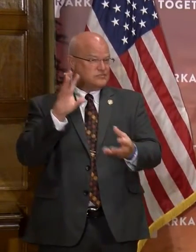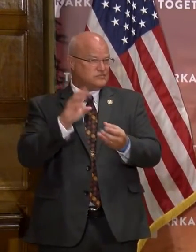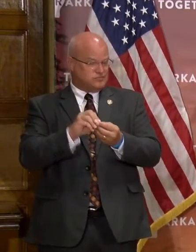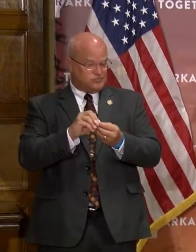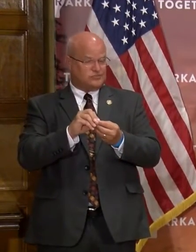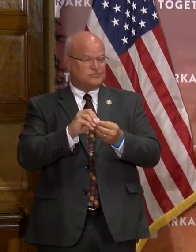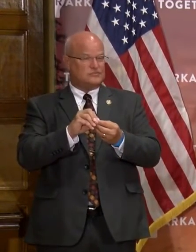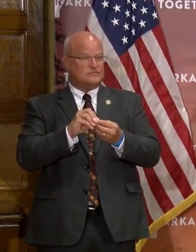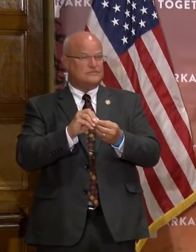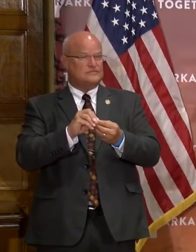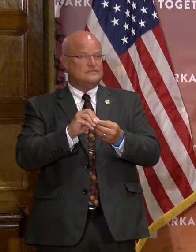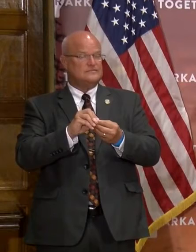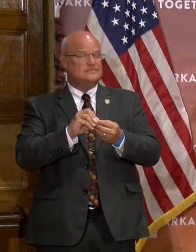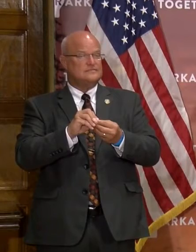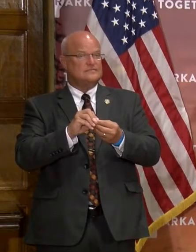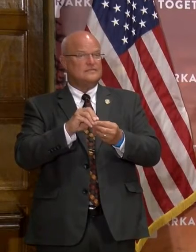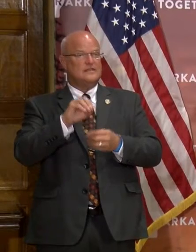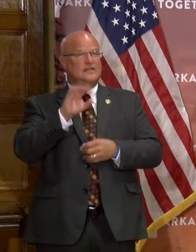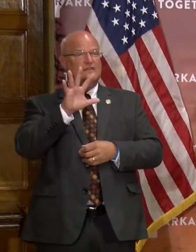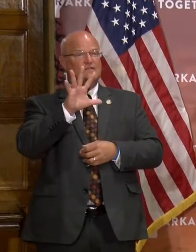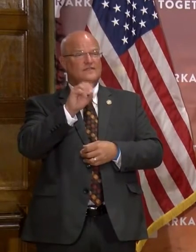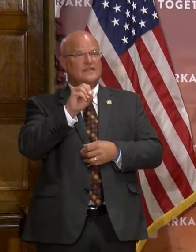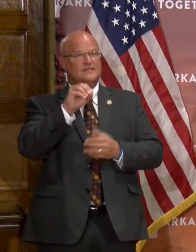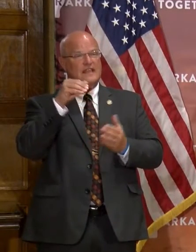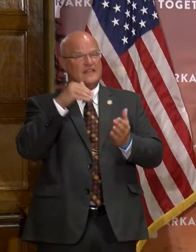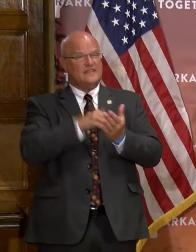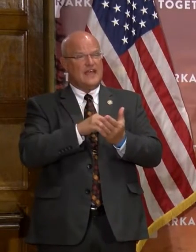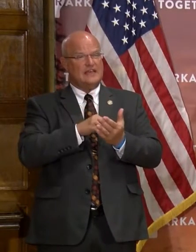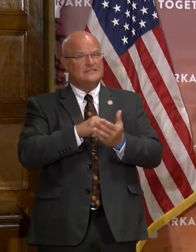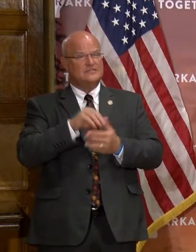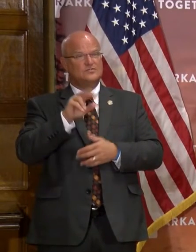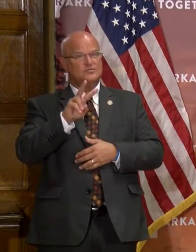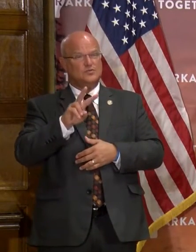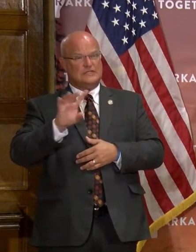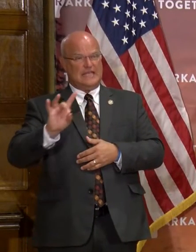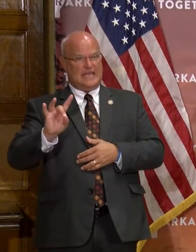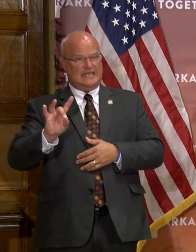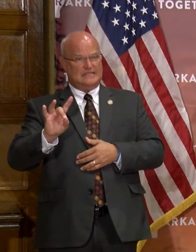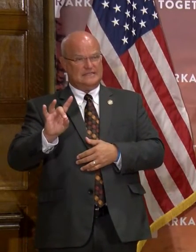number with that increase to 50,028